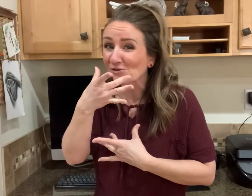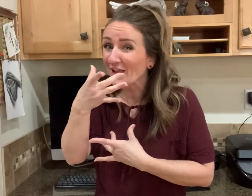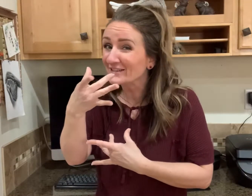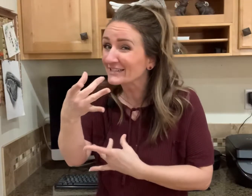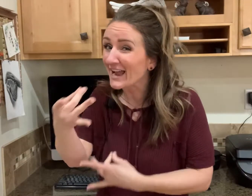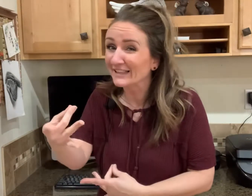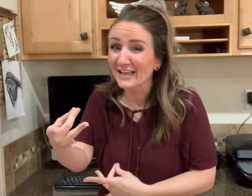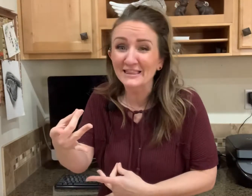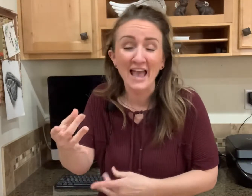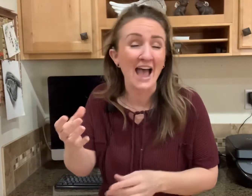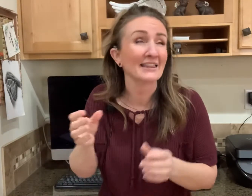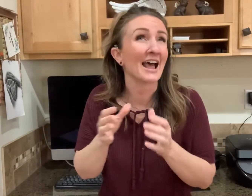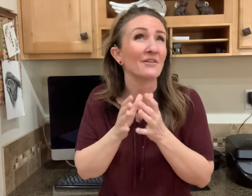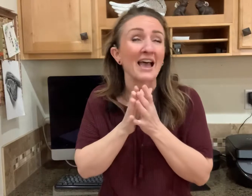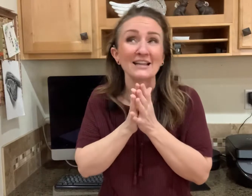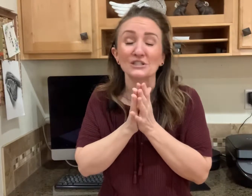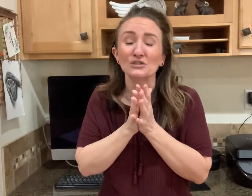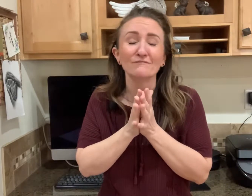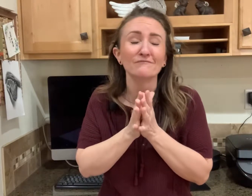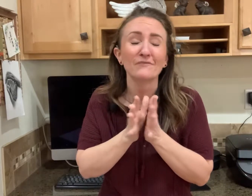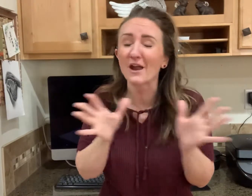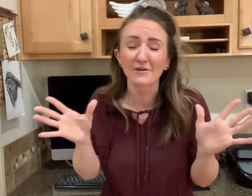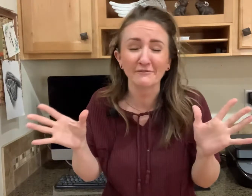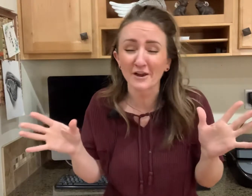to sign it like that. Now that is very, very,